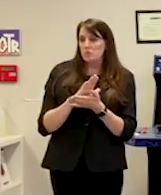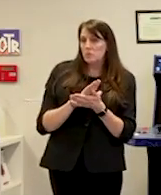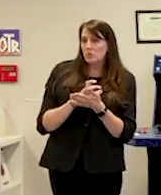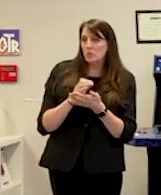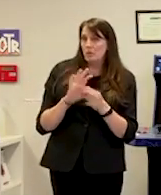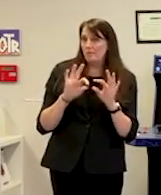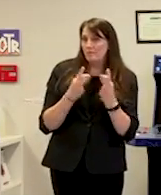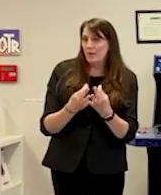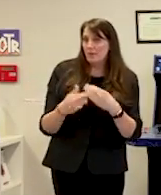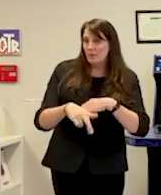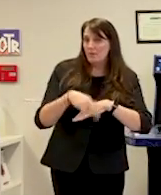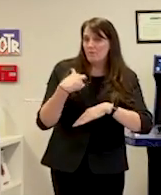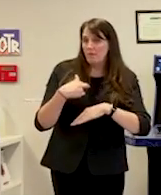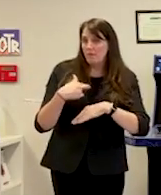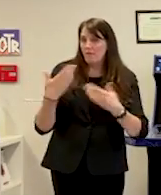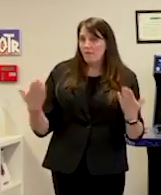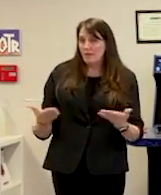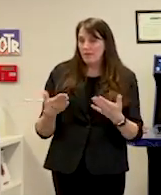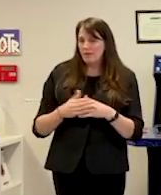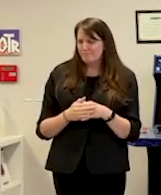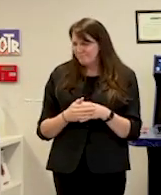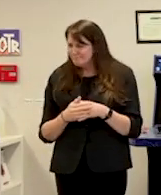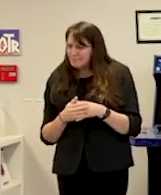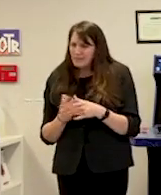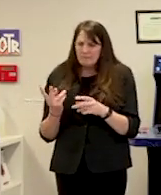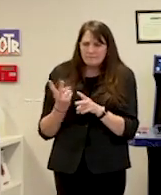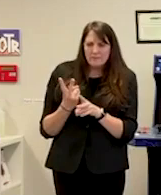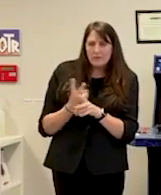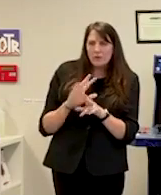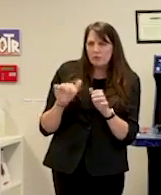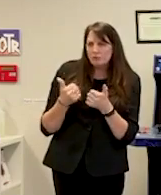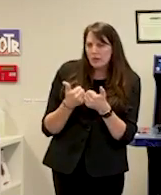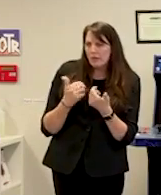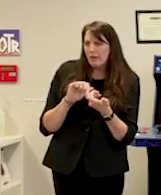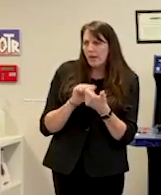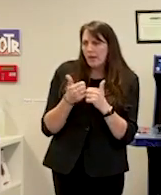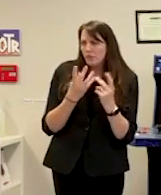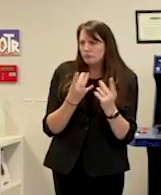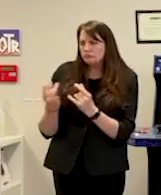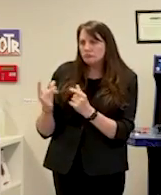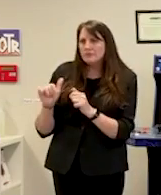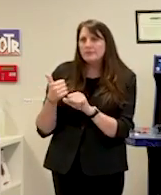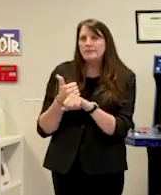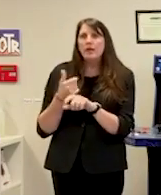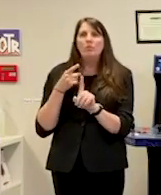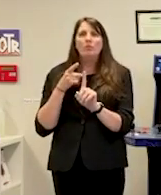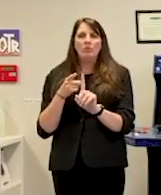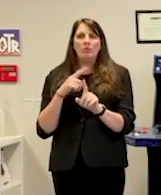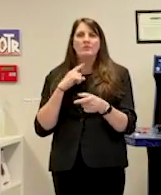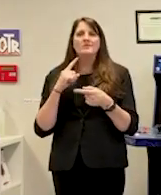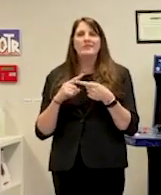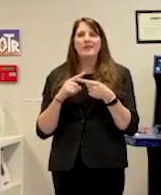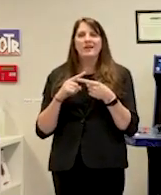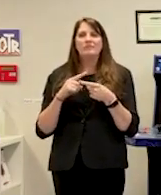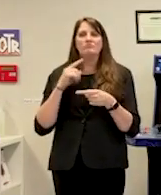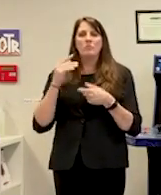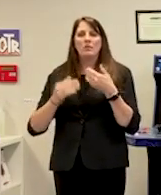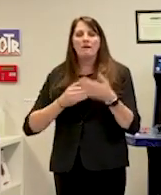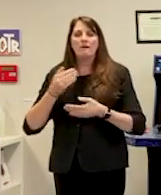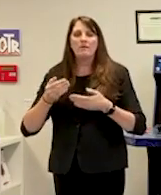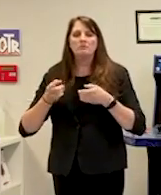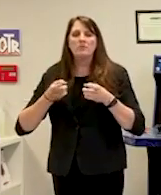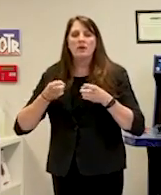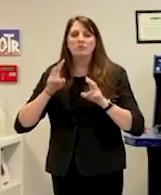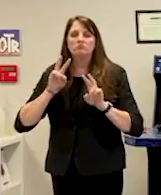and others to work through the challenges and help them set goals and manage the progress to those goals. And the